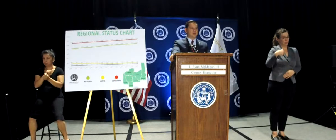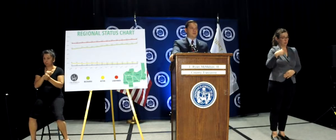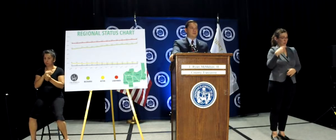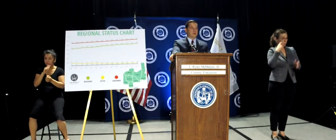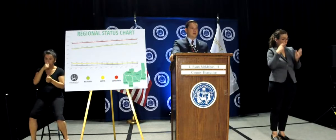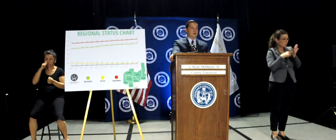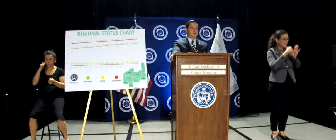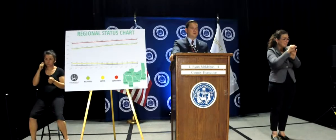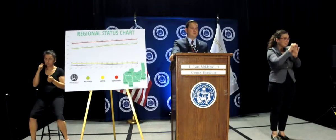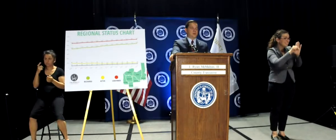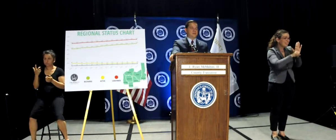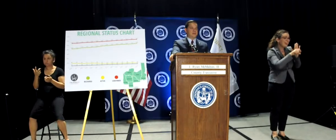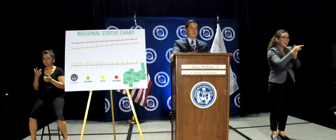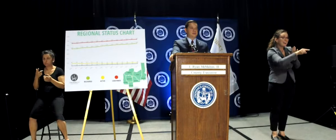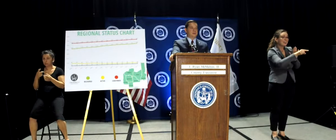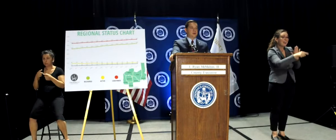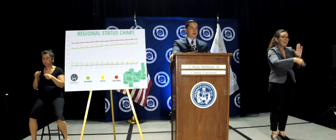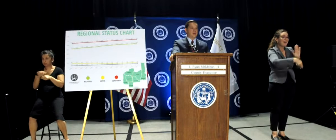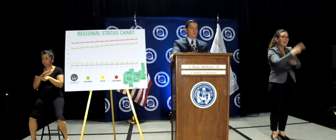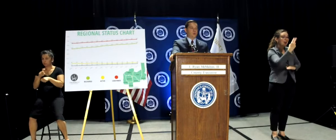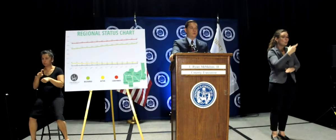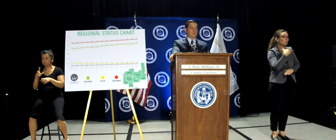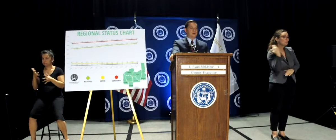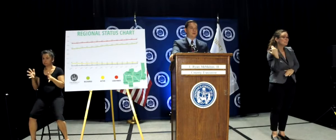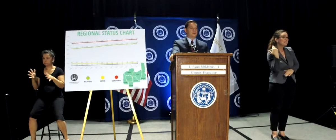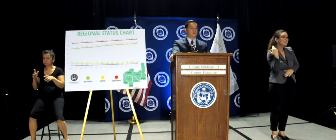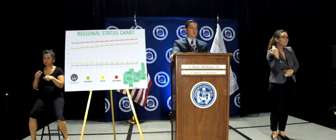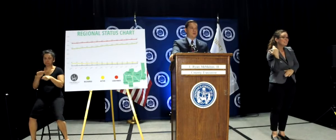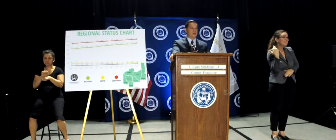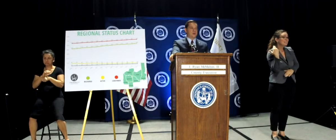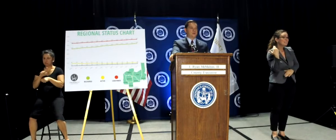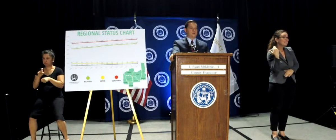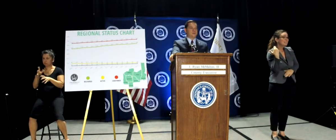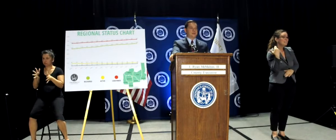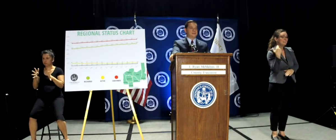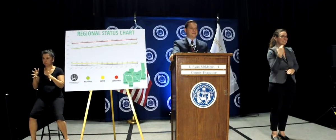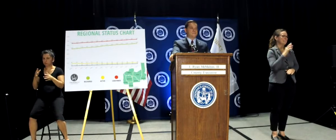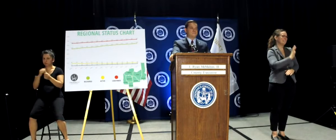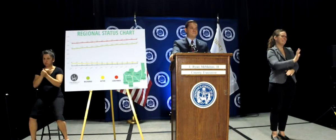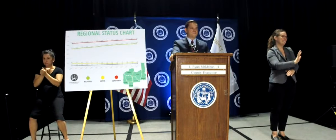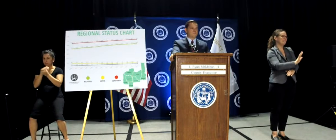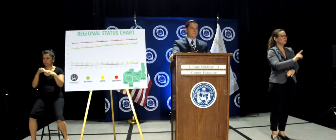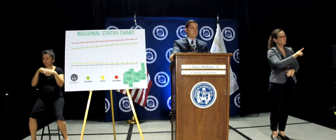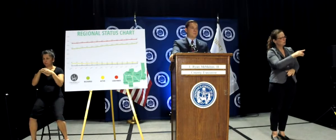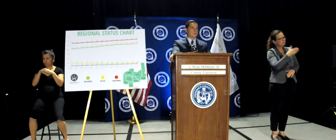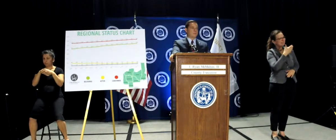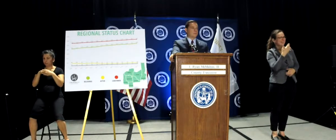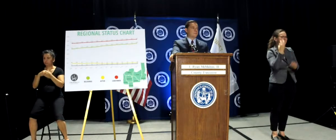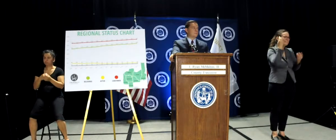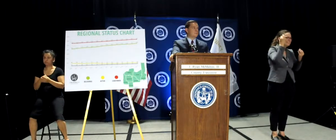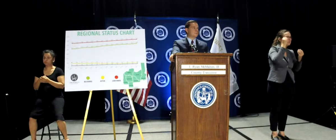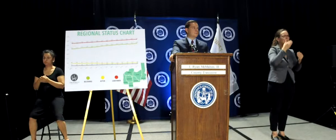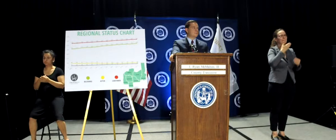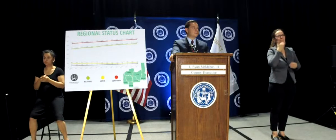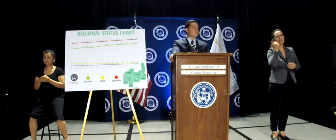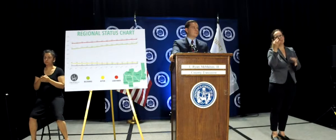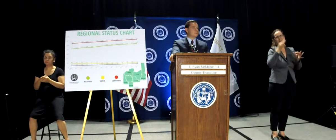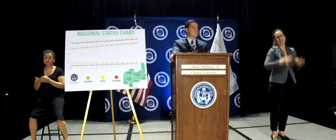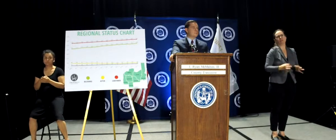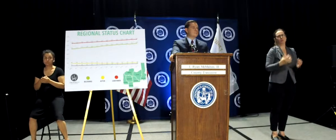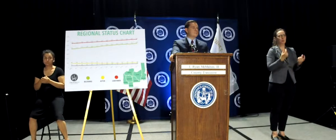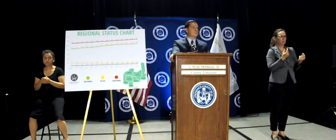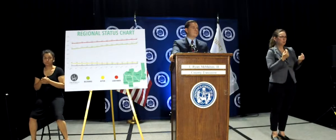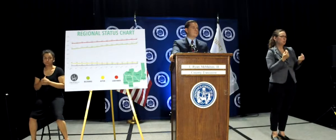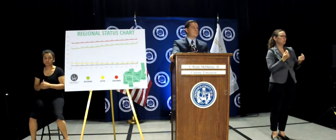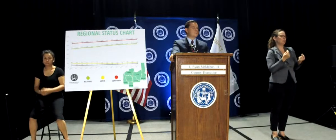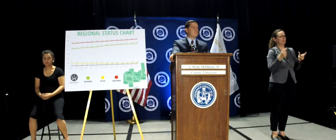at the jails. There's been testing. Any new person that enters the jail also gets tested. What happened to the plan to go